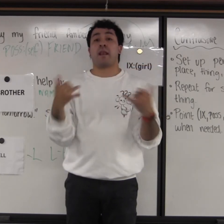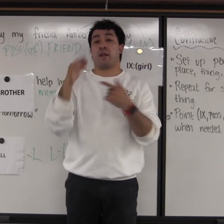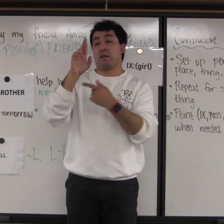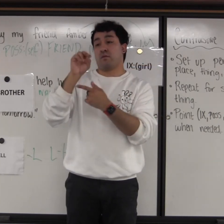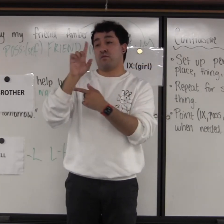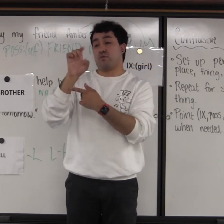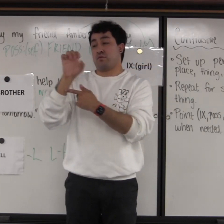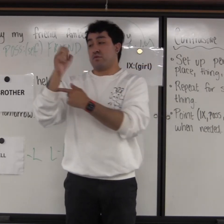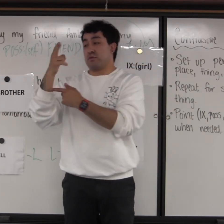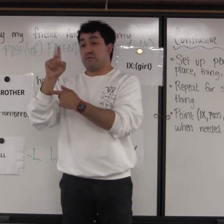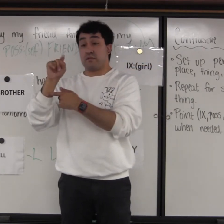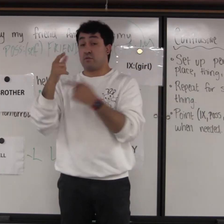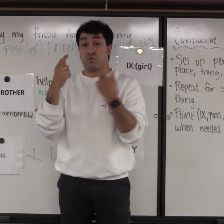into, hold on.